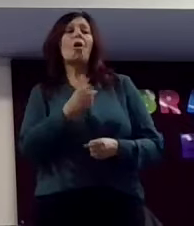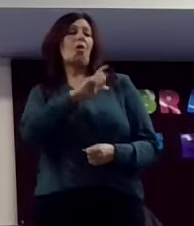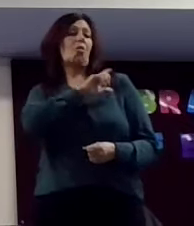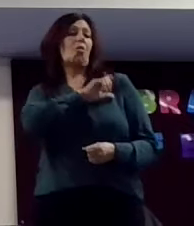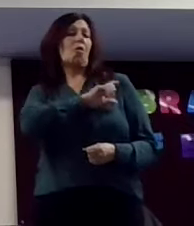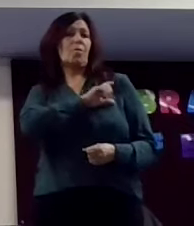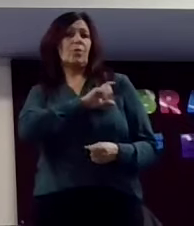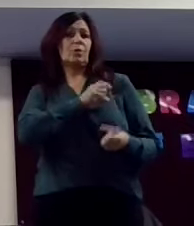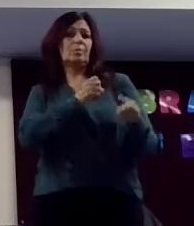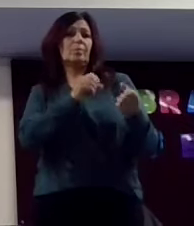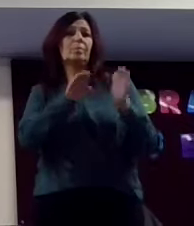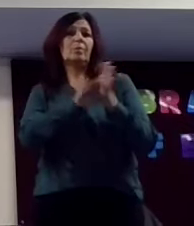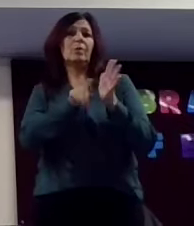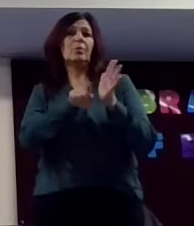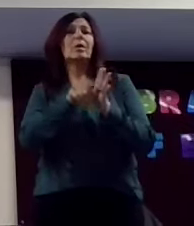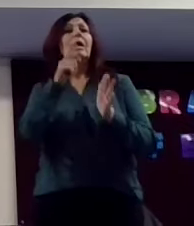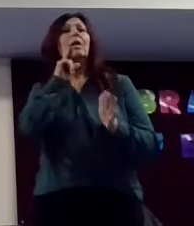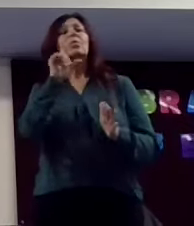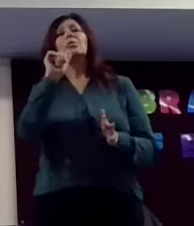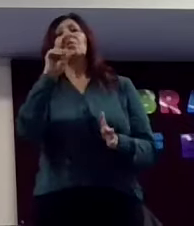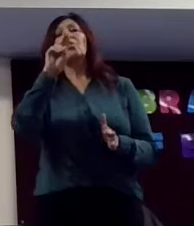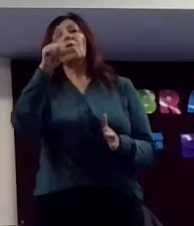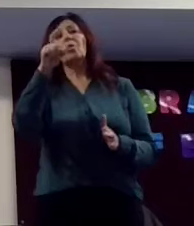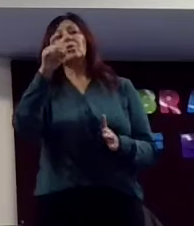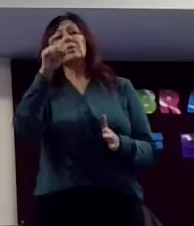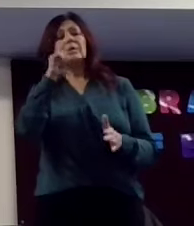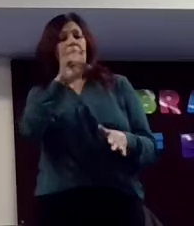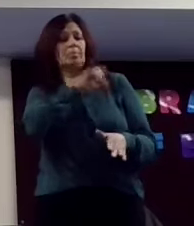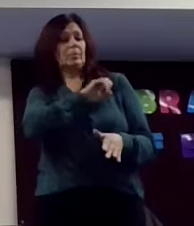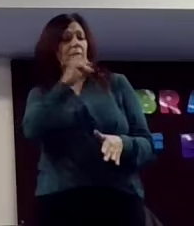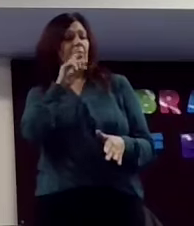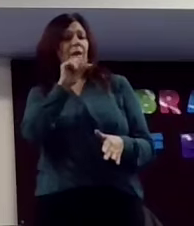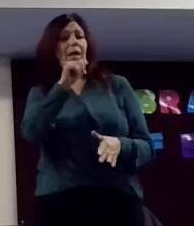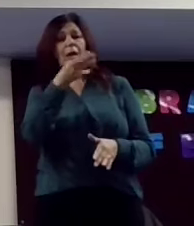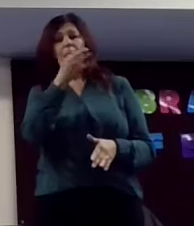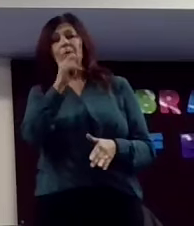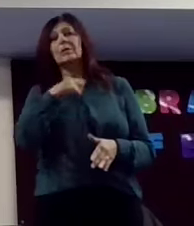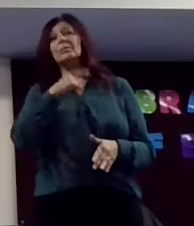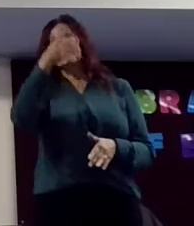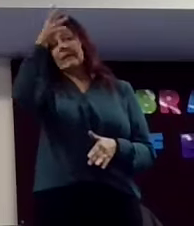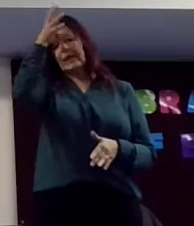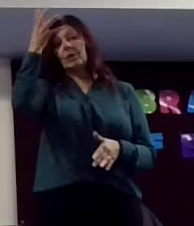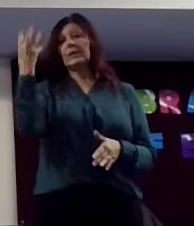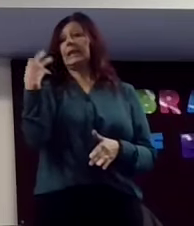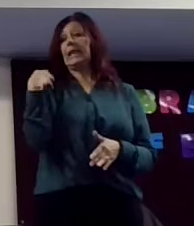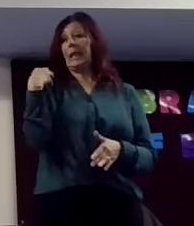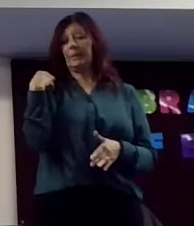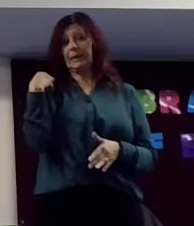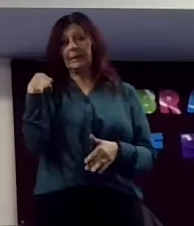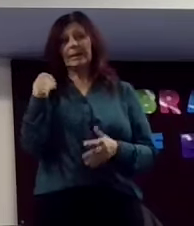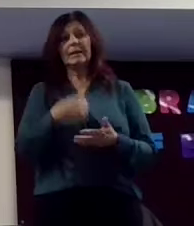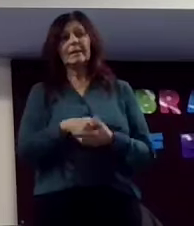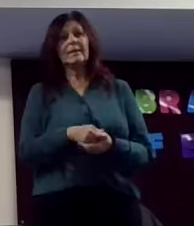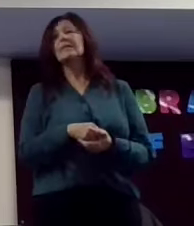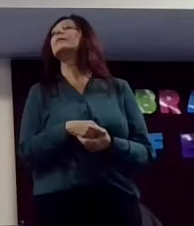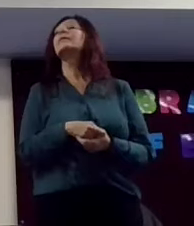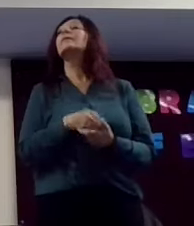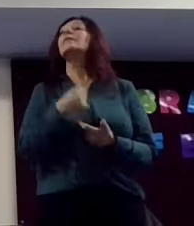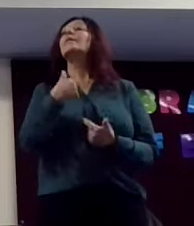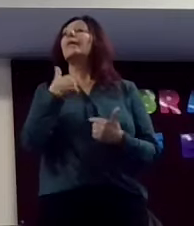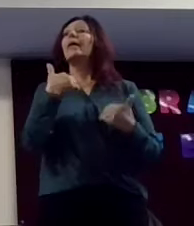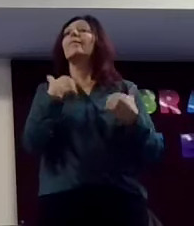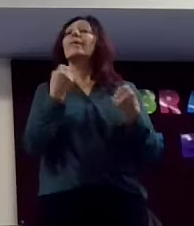enforcement background. I was auxiliary police for the town of Amherst. My dad was a captain on the town, and I